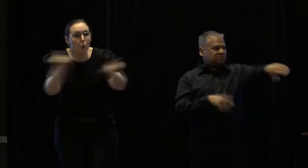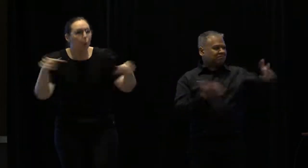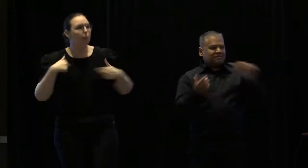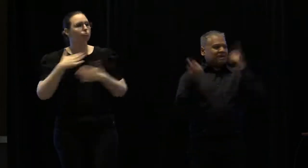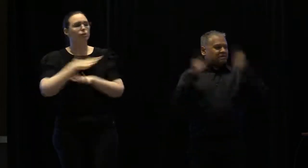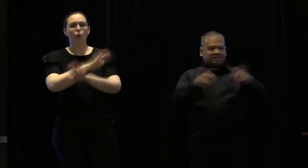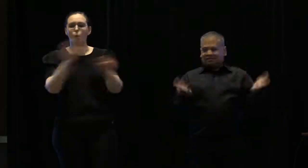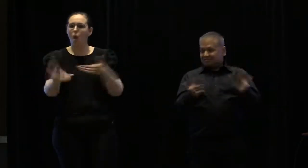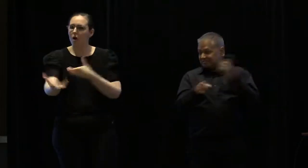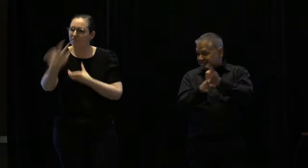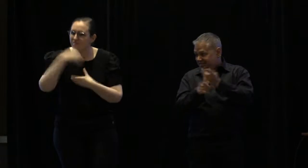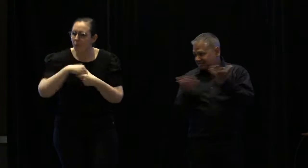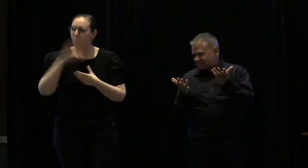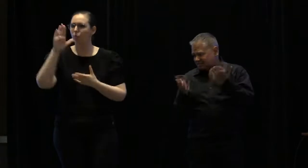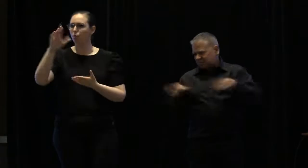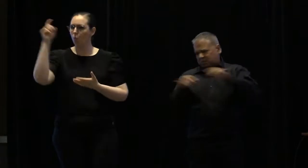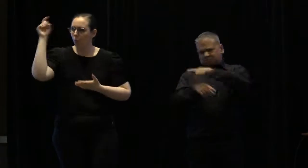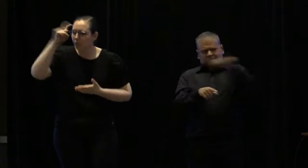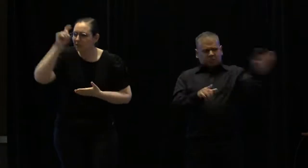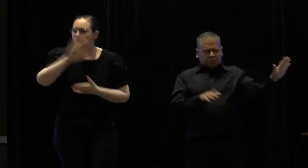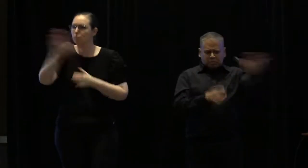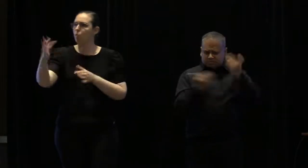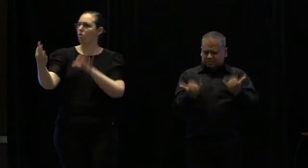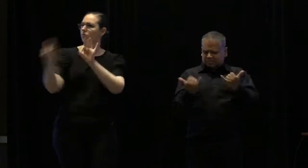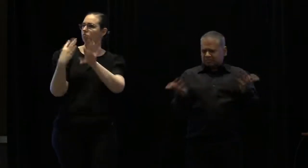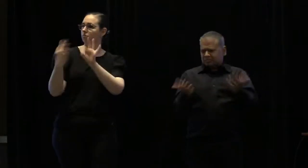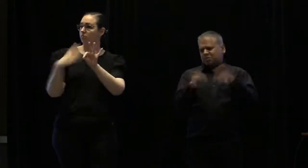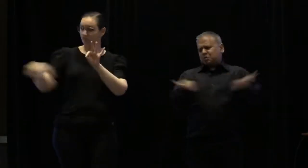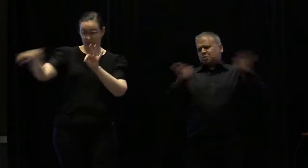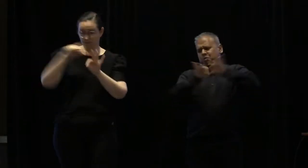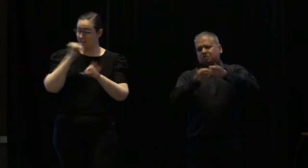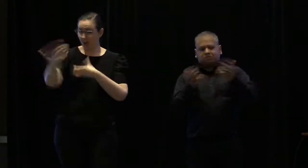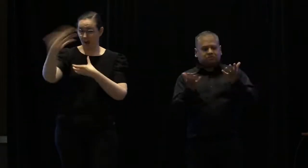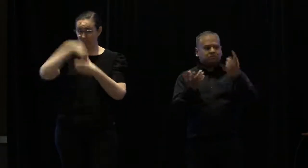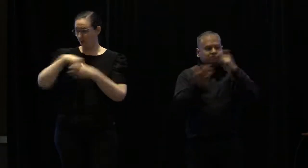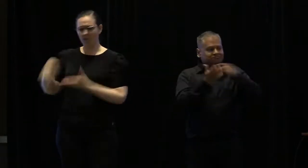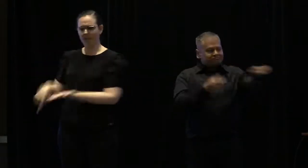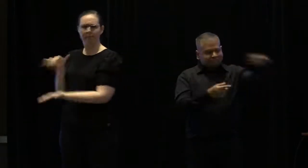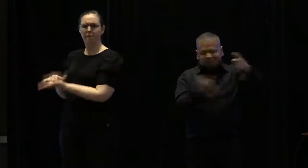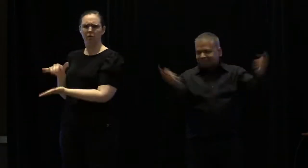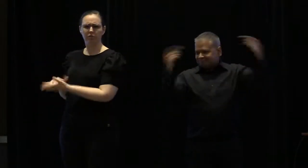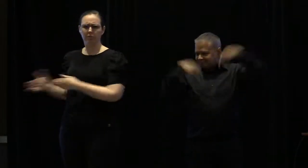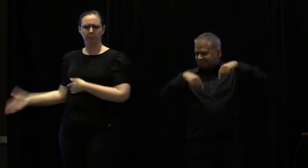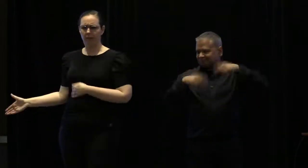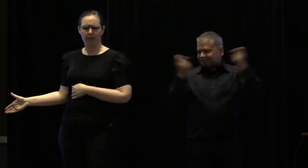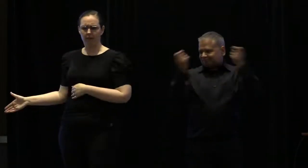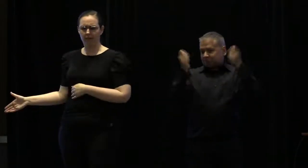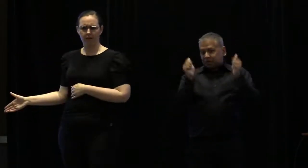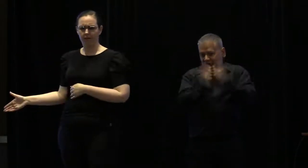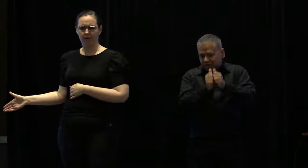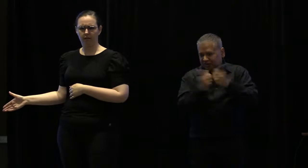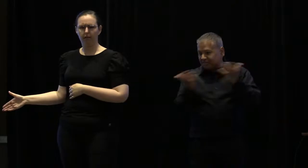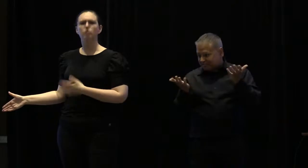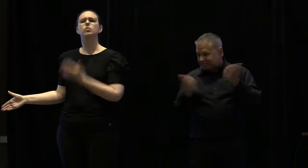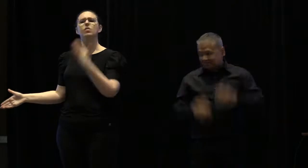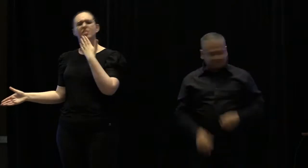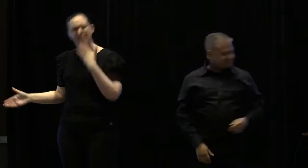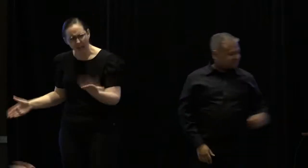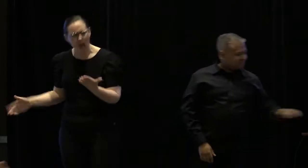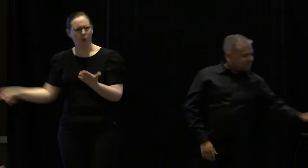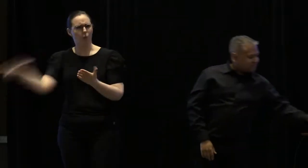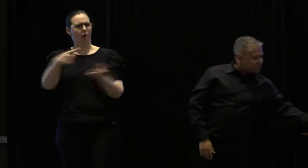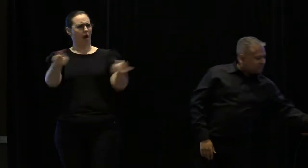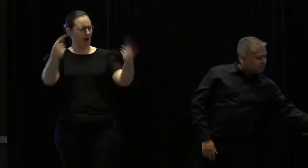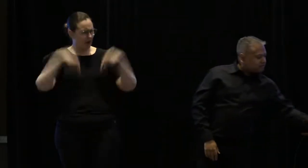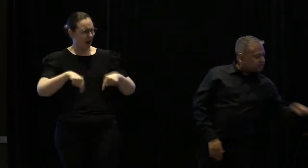your efforts, your work, and without you all, without the people in this room, it could not have come together and happened. So it was really important